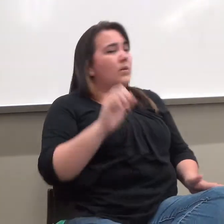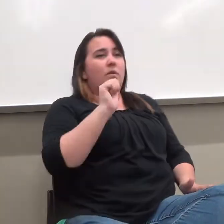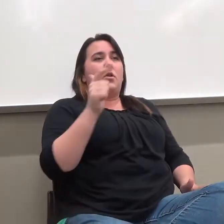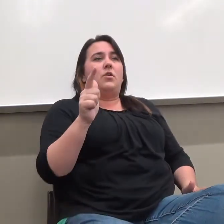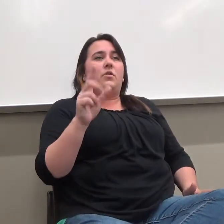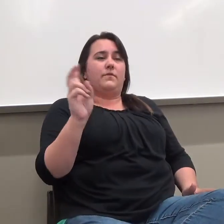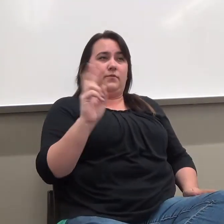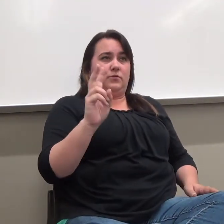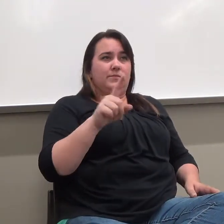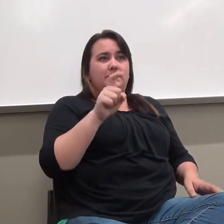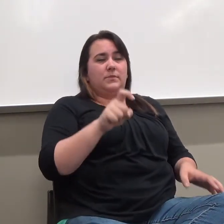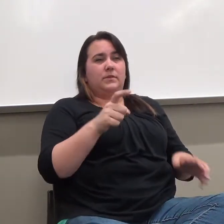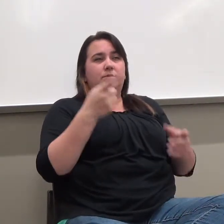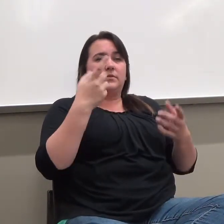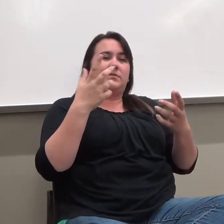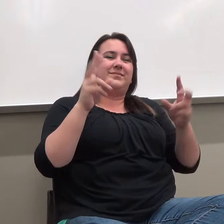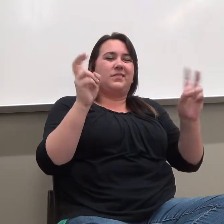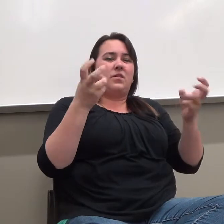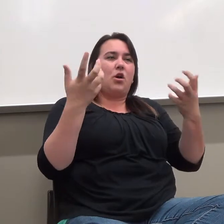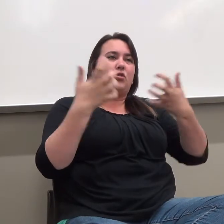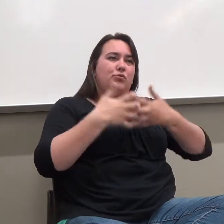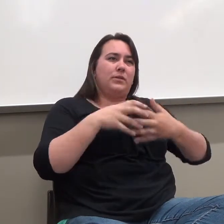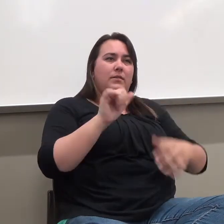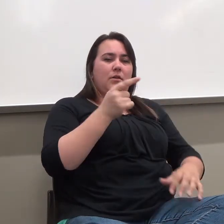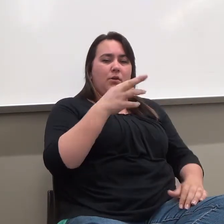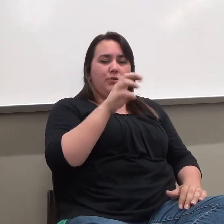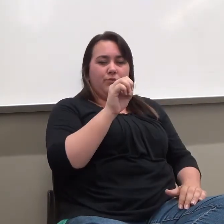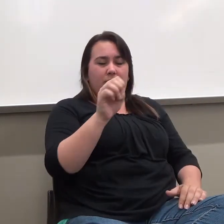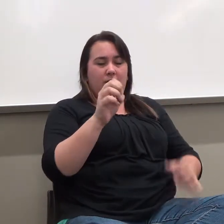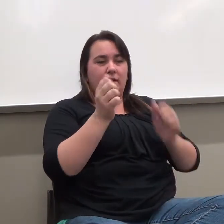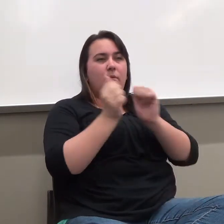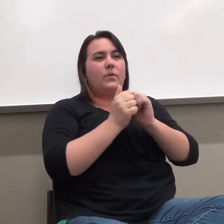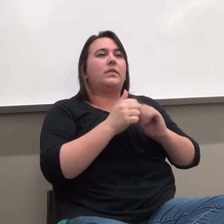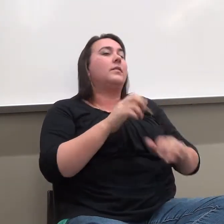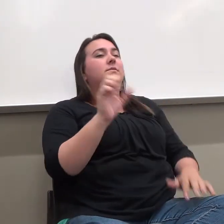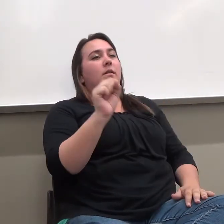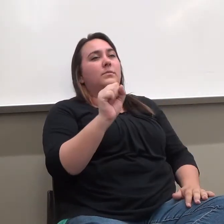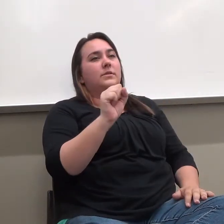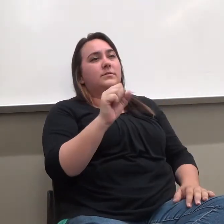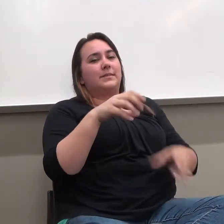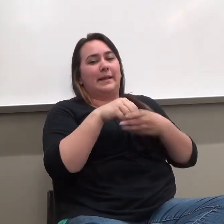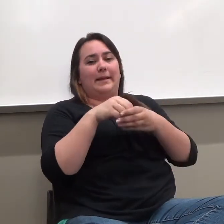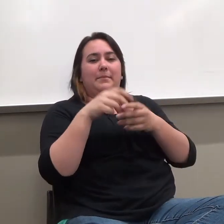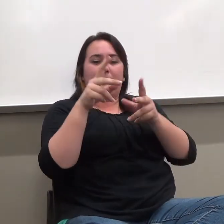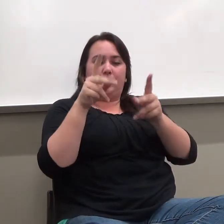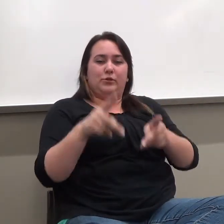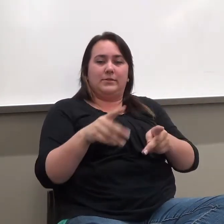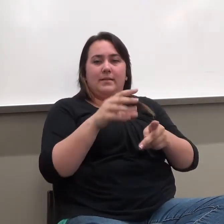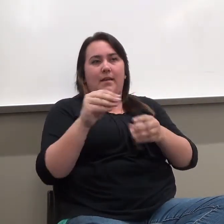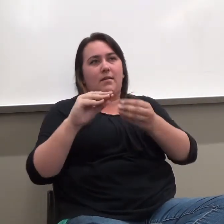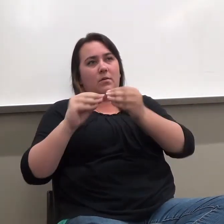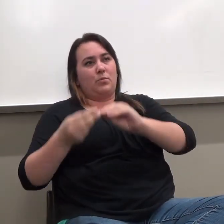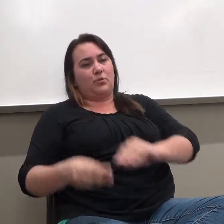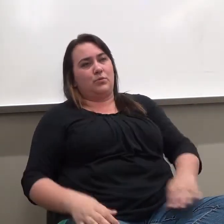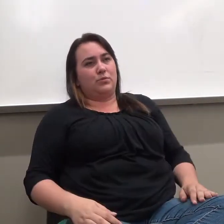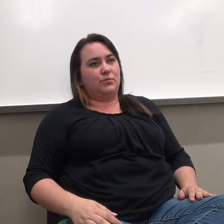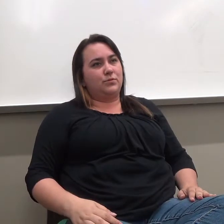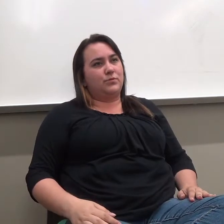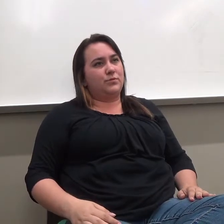Okay, so use standard edited American English in all academic writing,